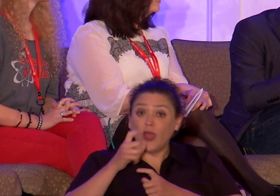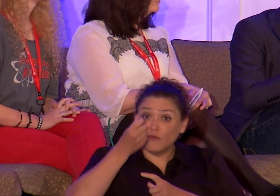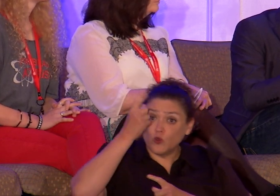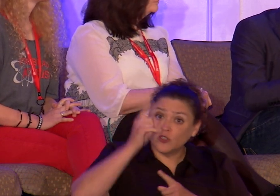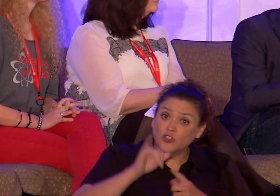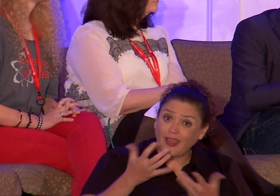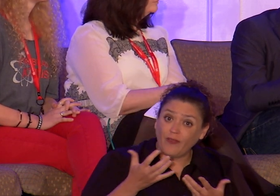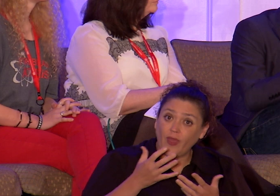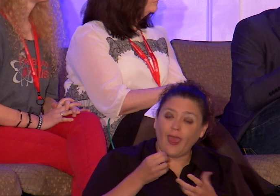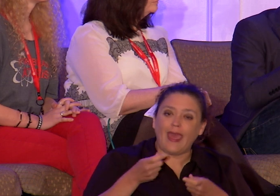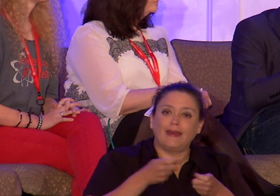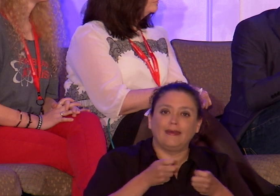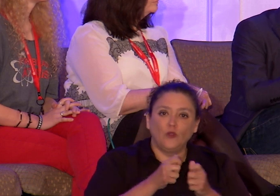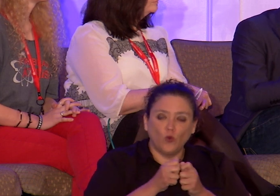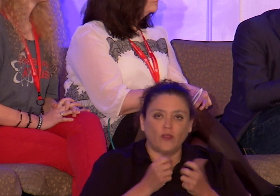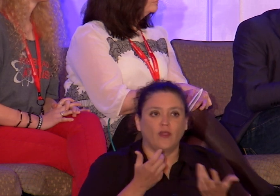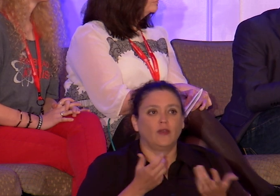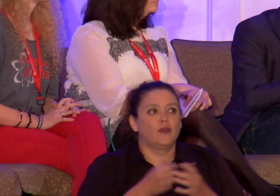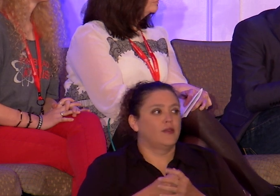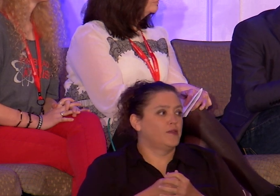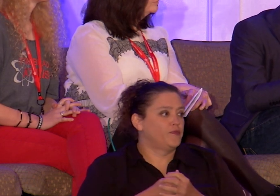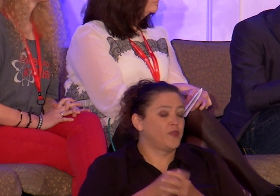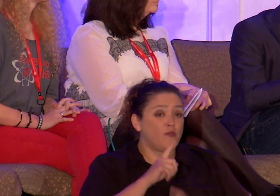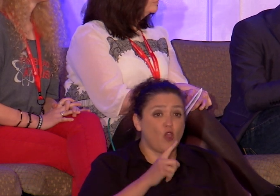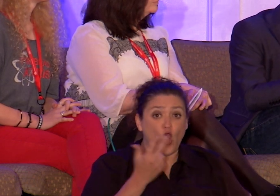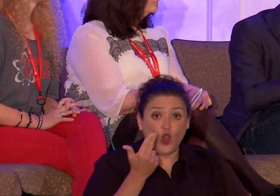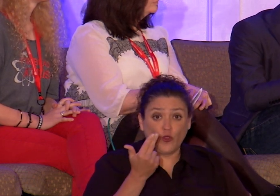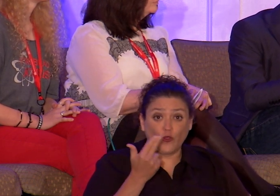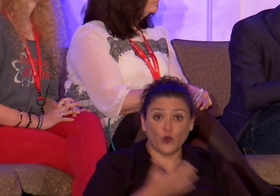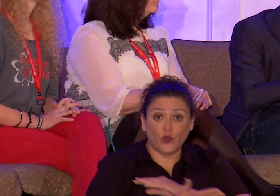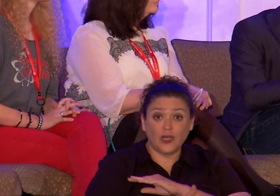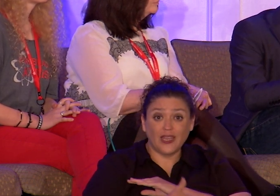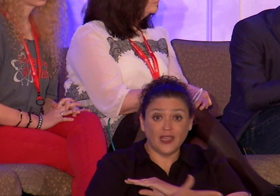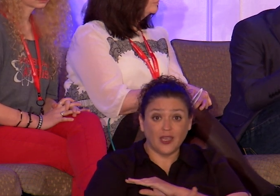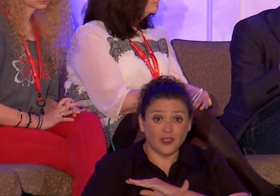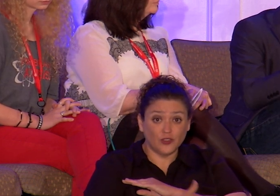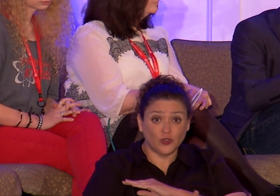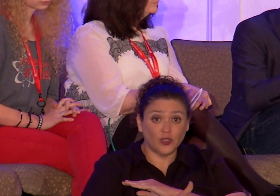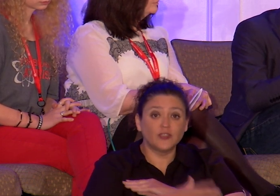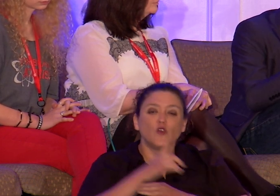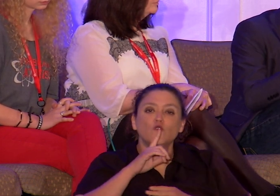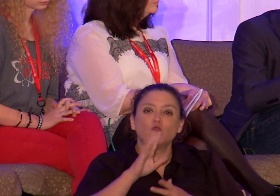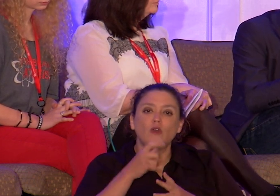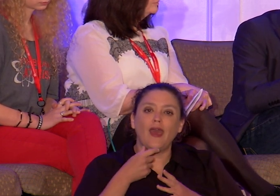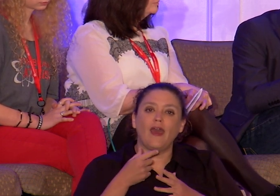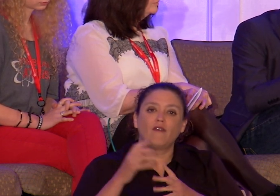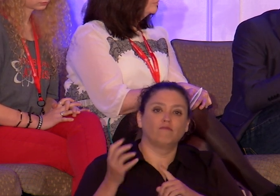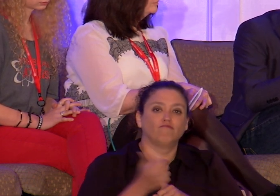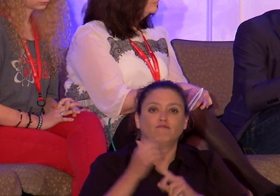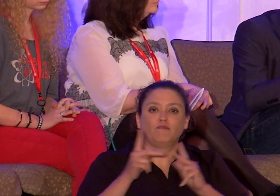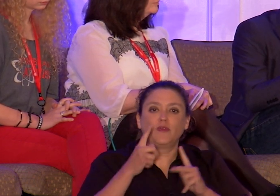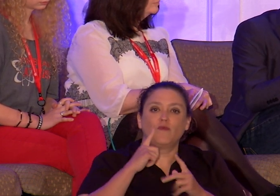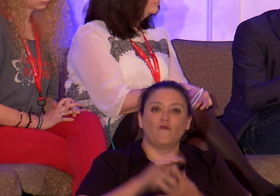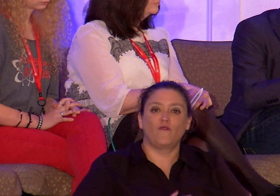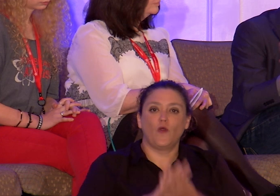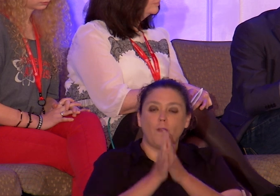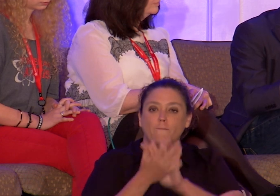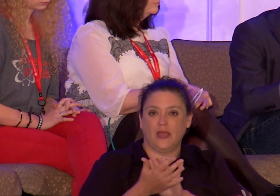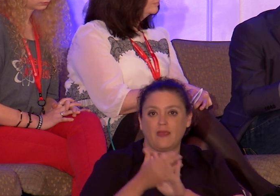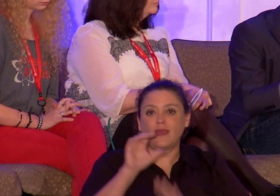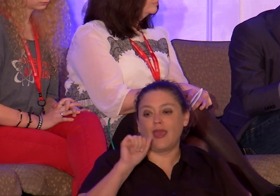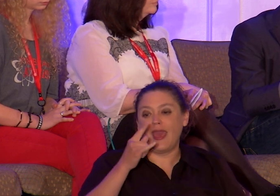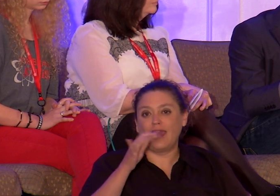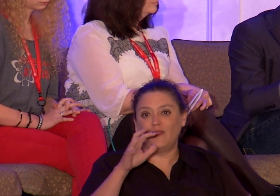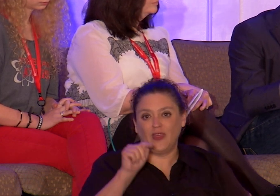it in this way. There are 13 countries that execute people for being atheists. All of them are Muslim, dominated.